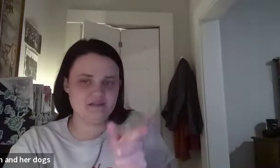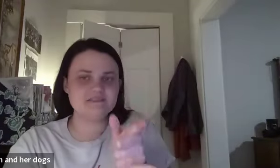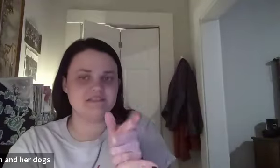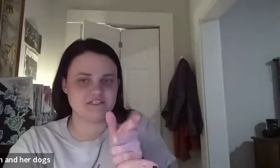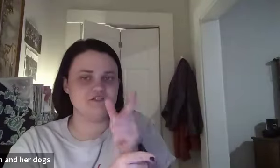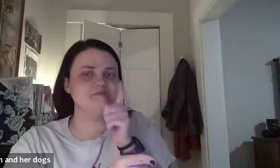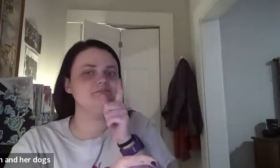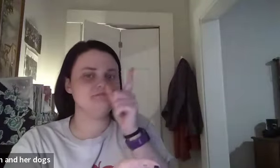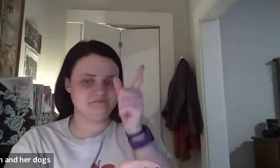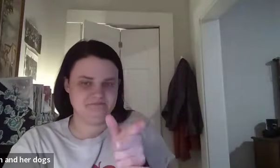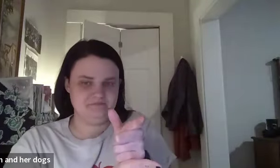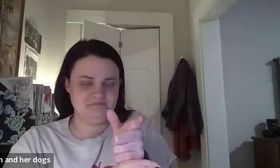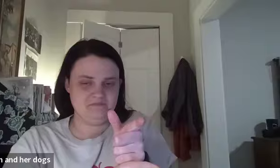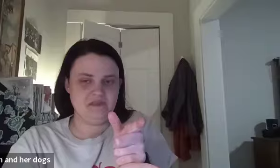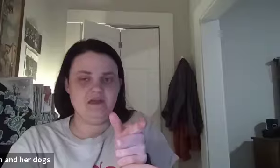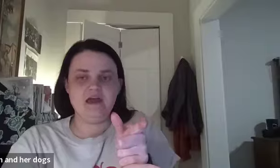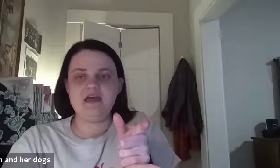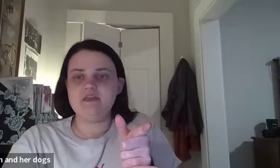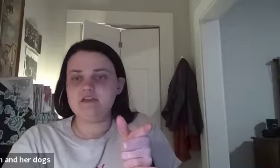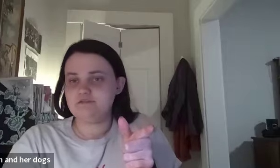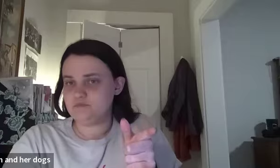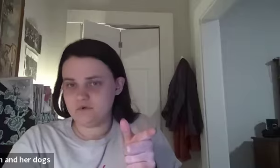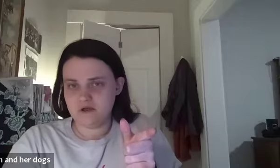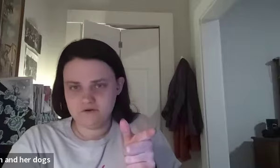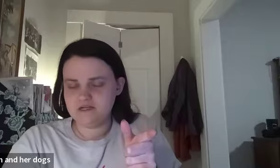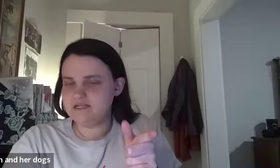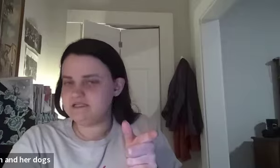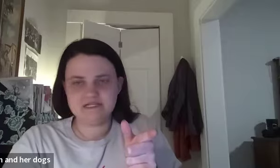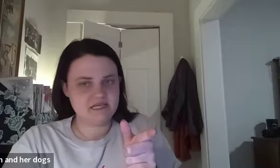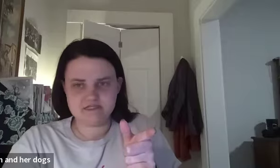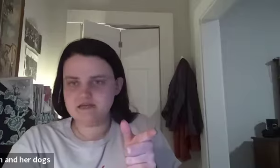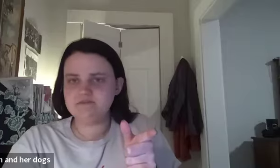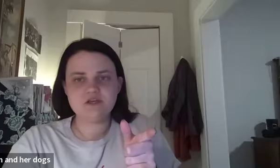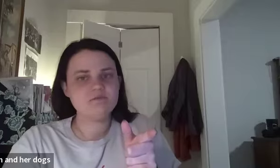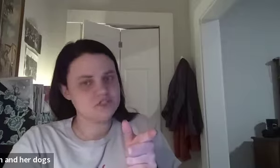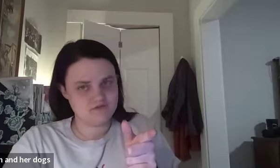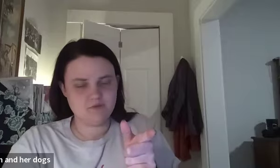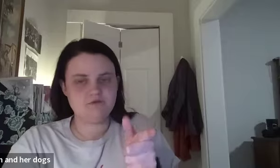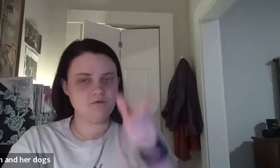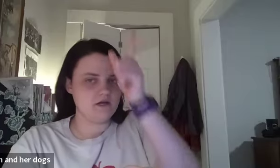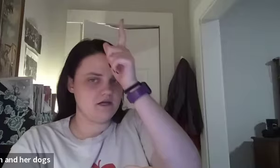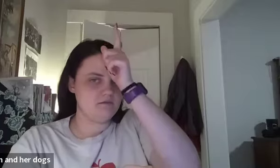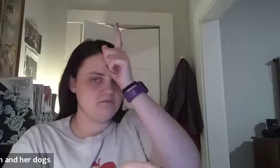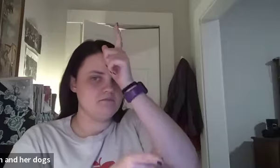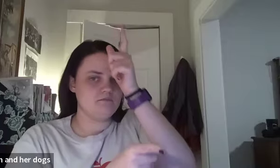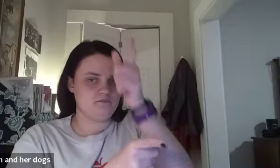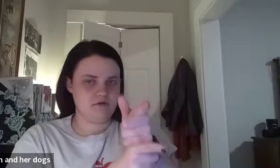Okay? Sister. And then for brother is the exact same thing, but just from your forehead.